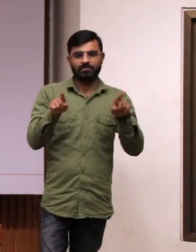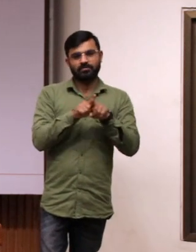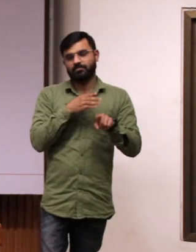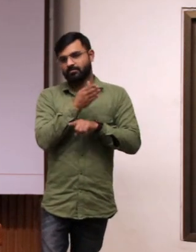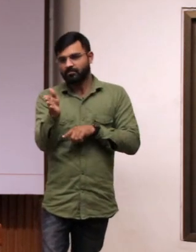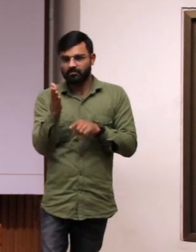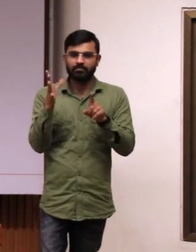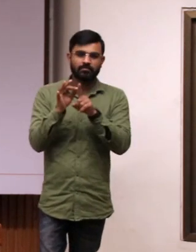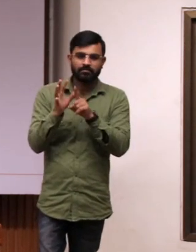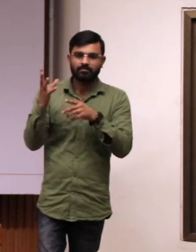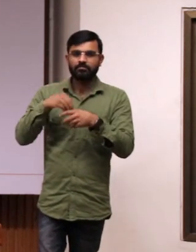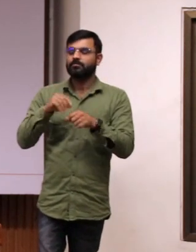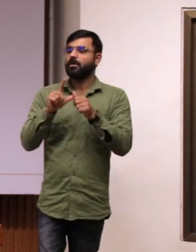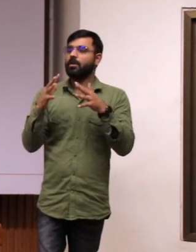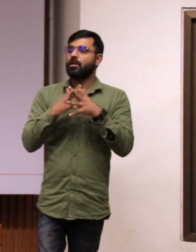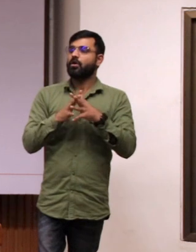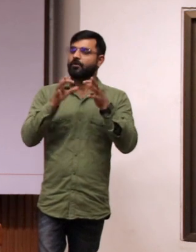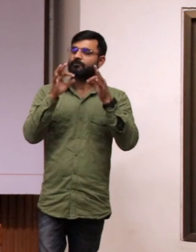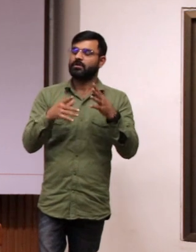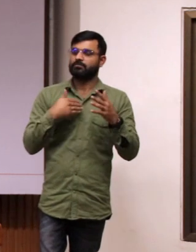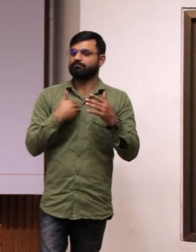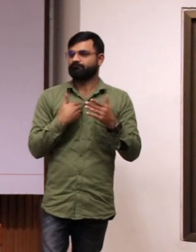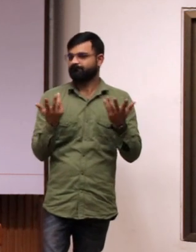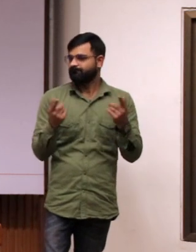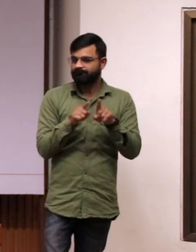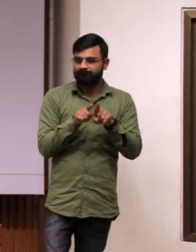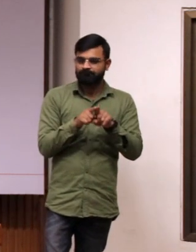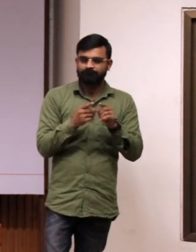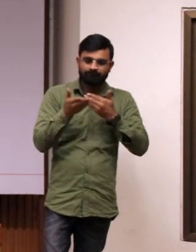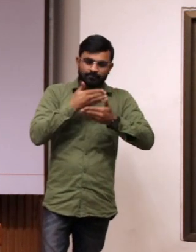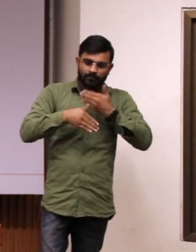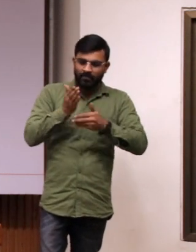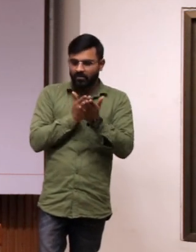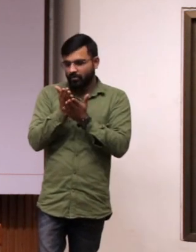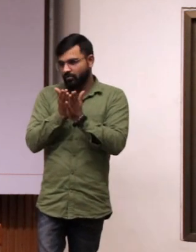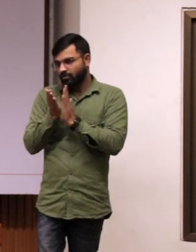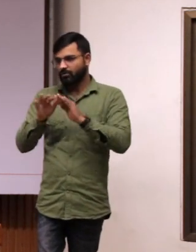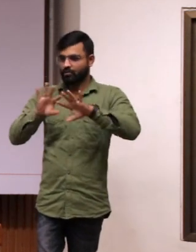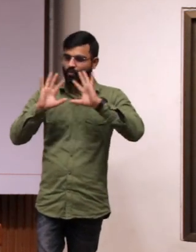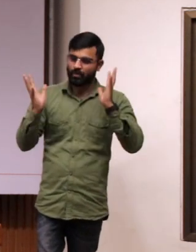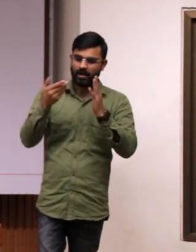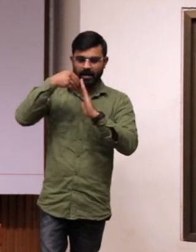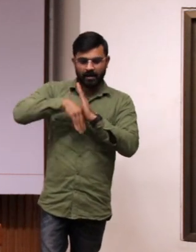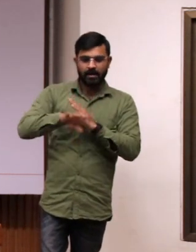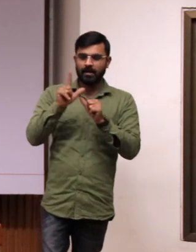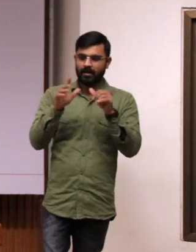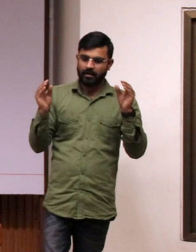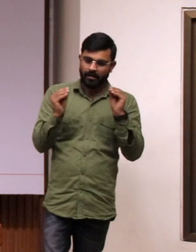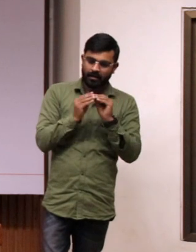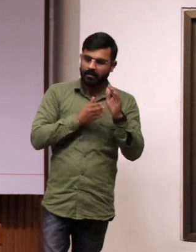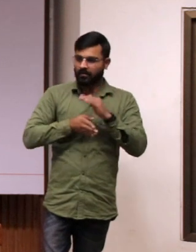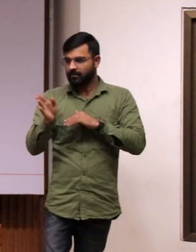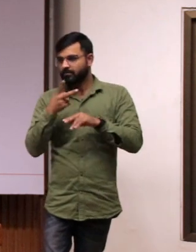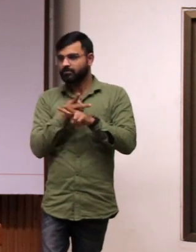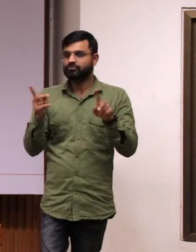go to litigation or you have to do in law firm. So we are not, like, taught in a way that, you know, there is also a world beyond your lab. Like, you have to also go